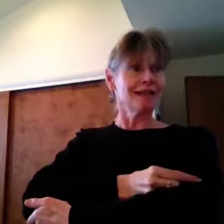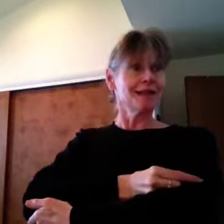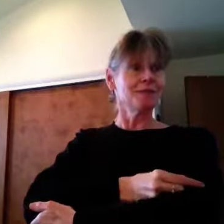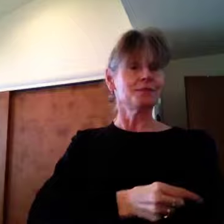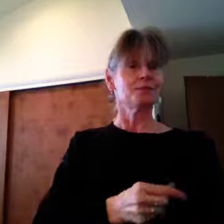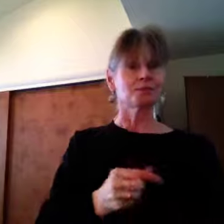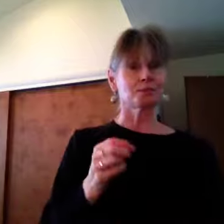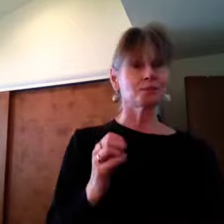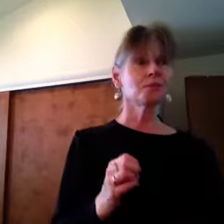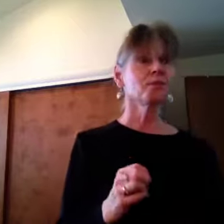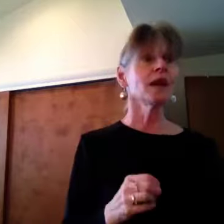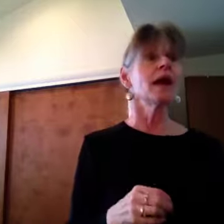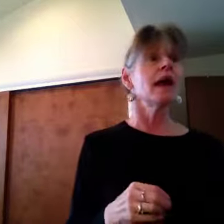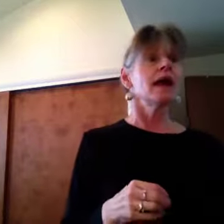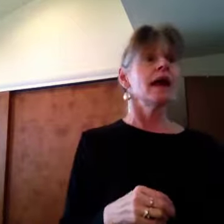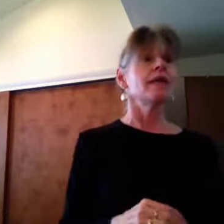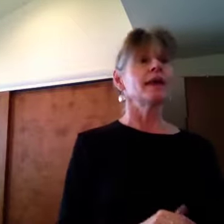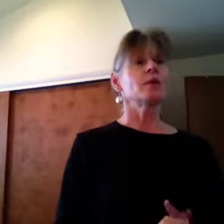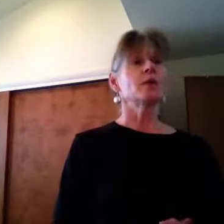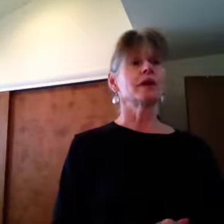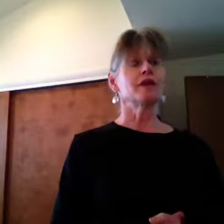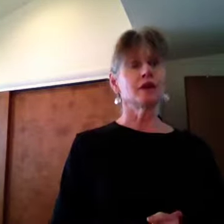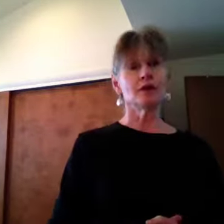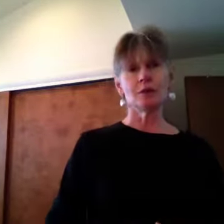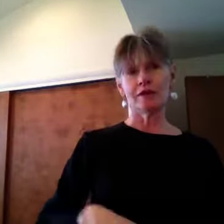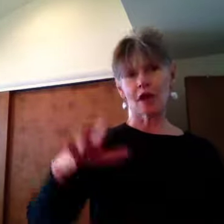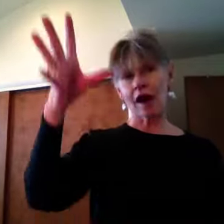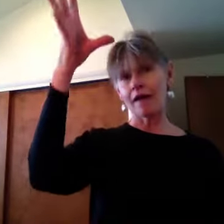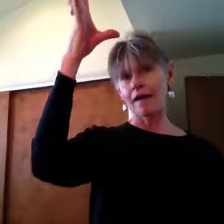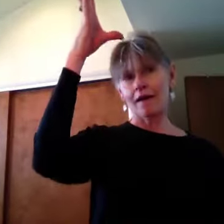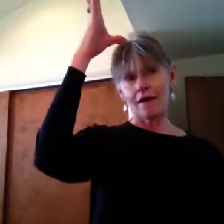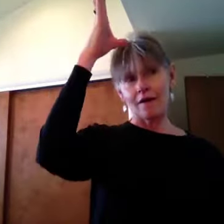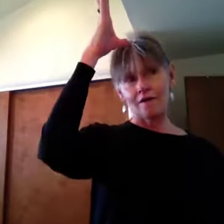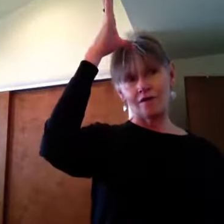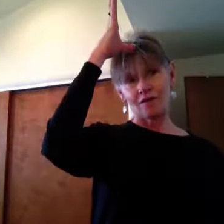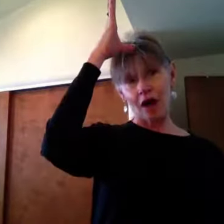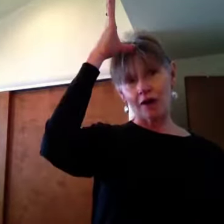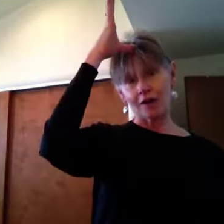grandson, and then we'll review. We've got father,